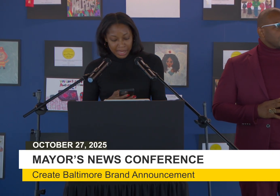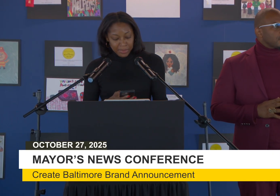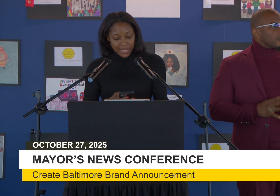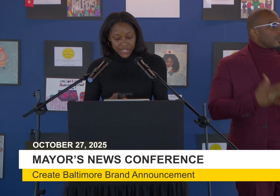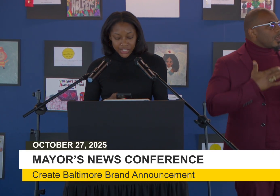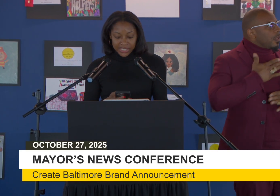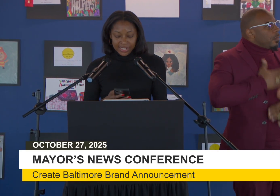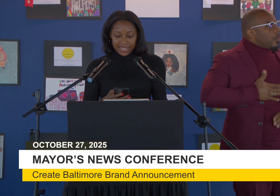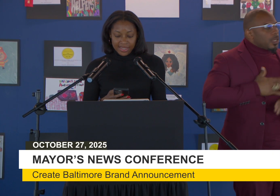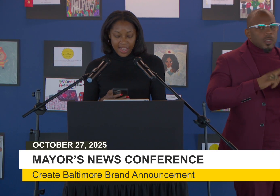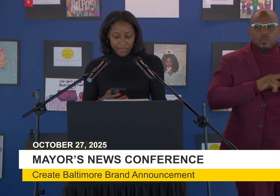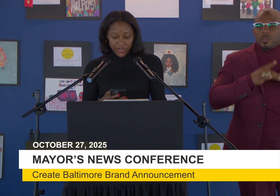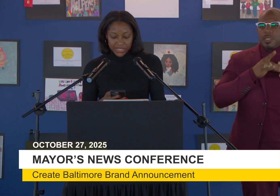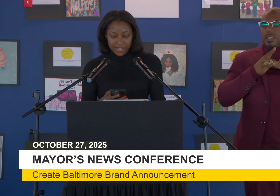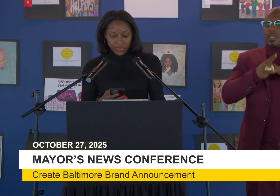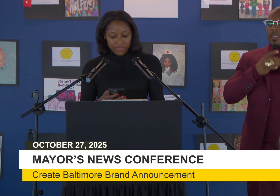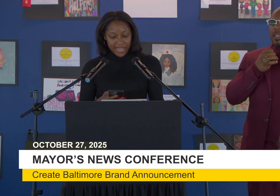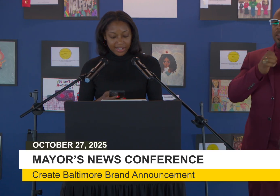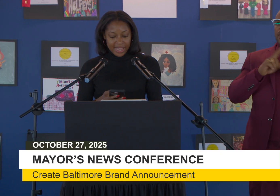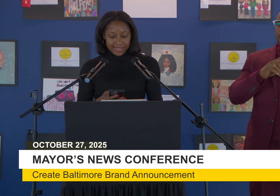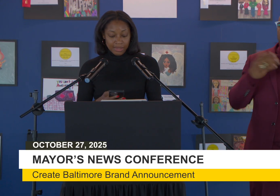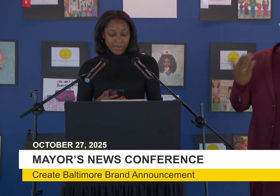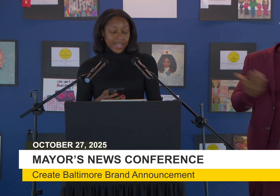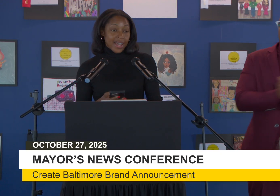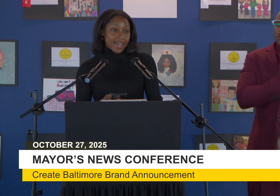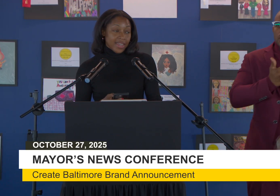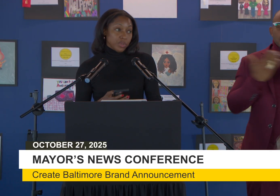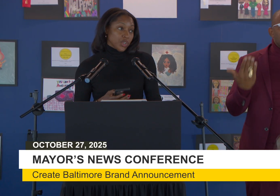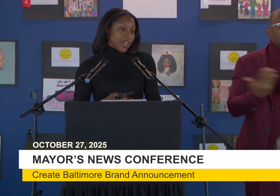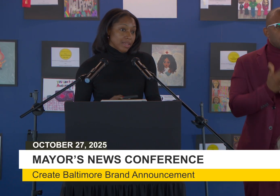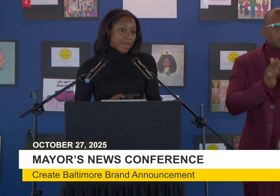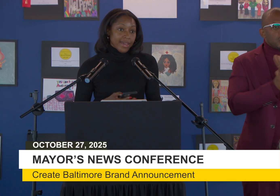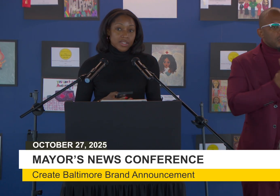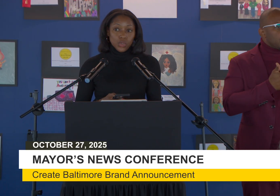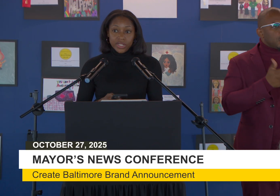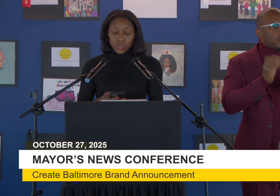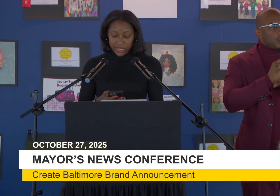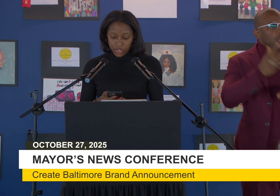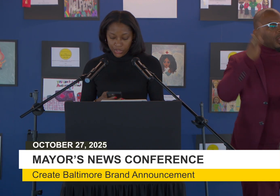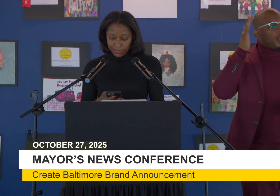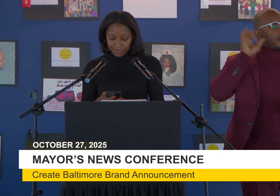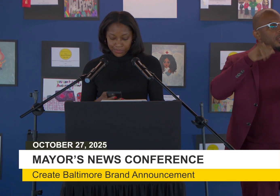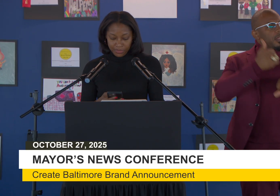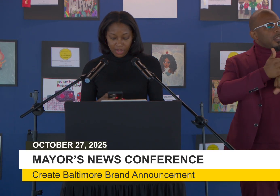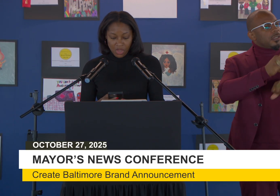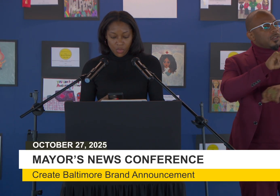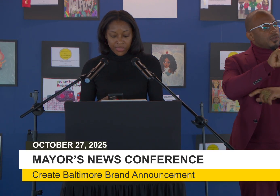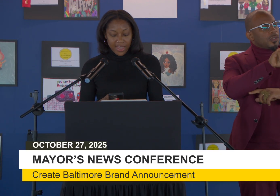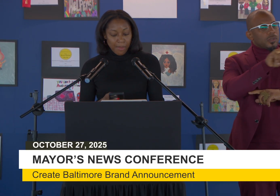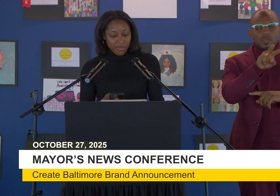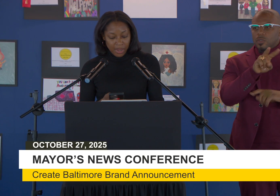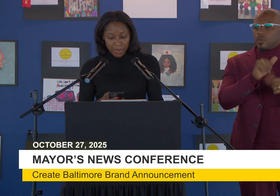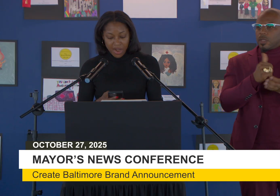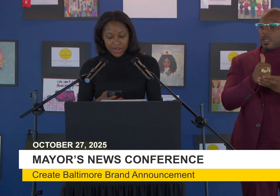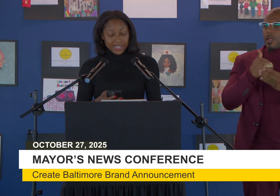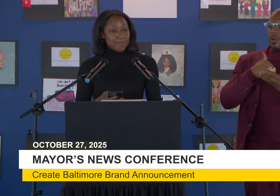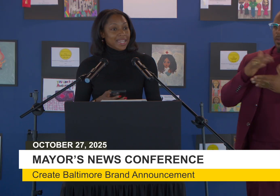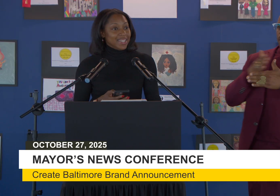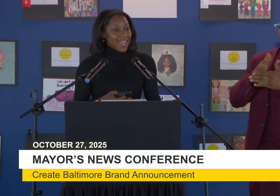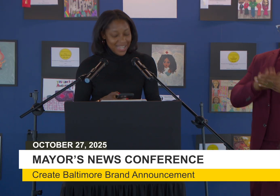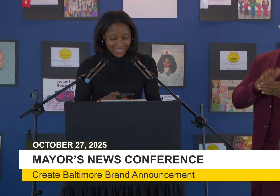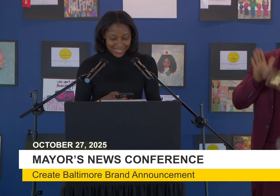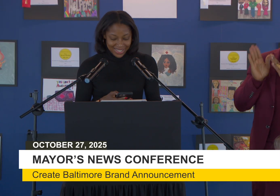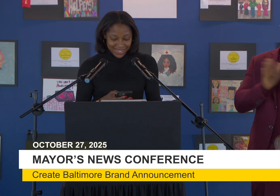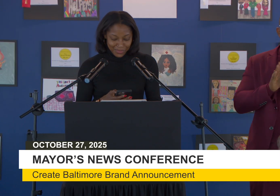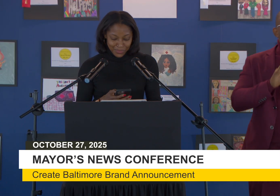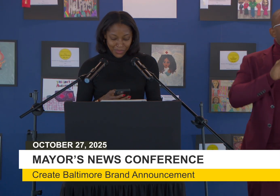It was my pleasure to lead the efforts in revitalizing a brand guide that was created back in 2022. With the help of our partners at